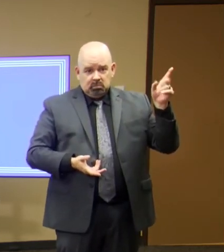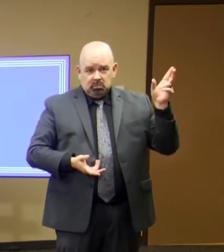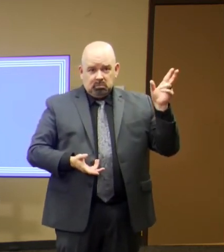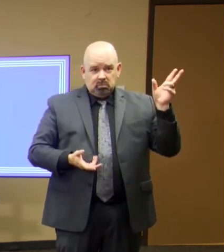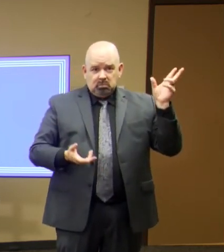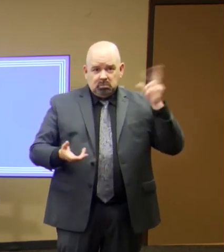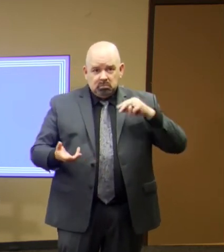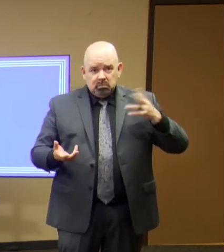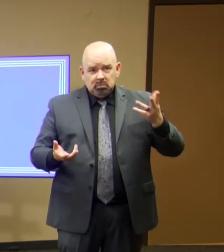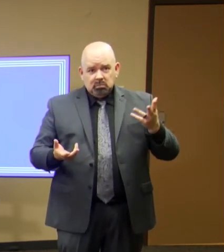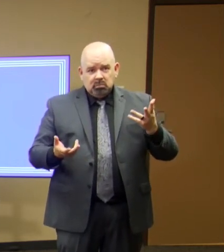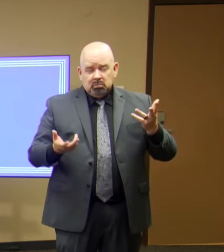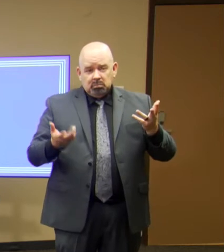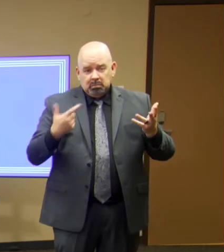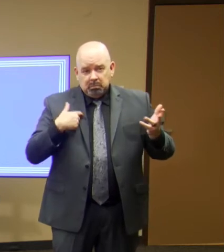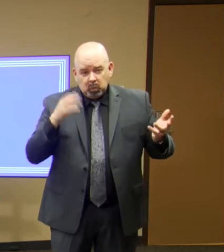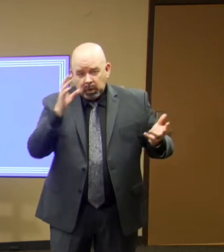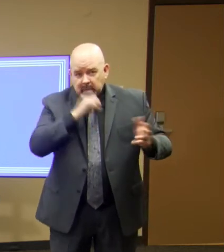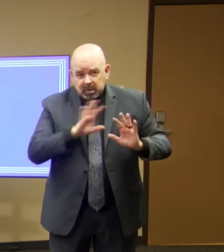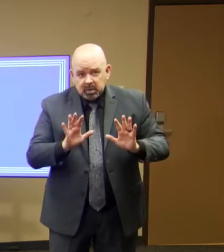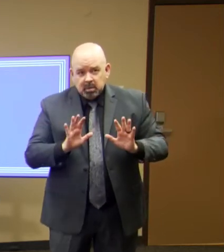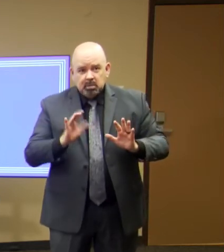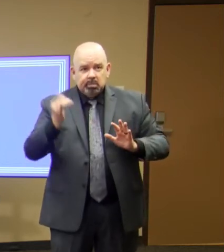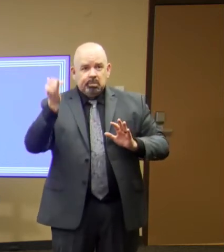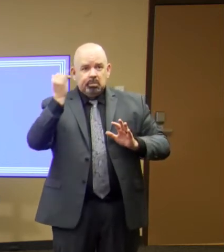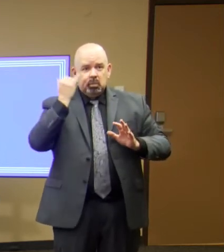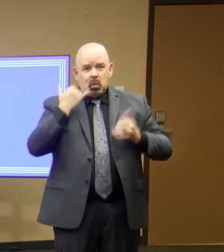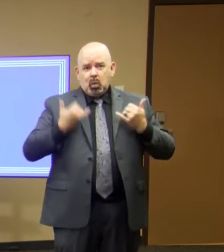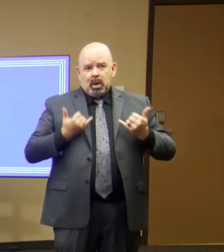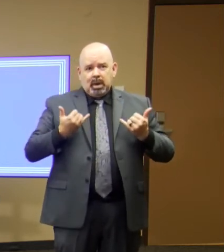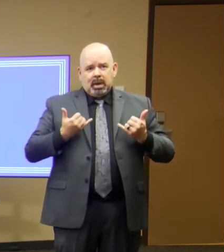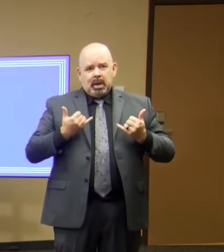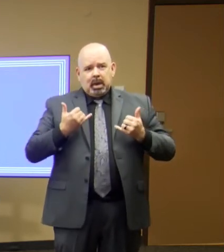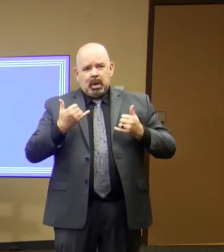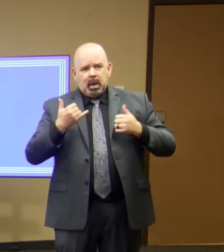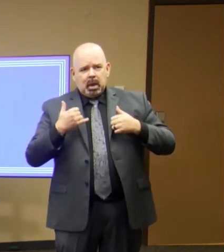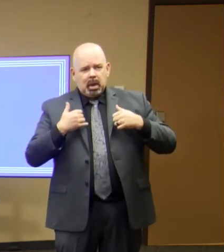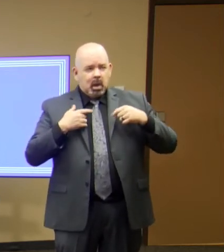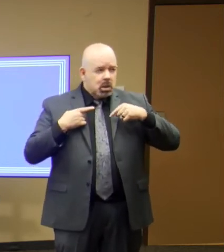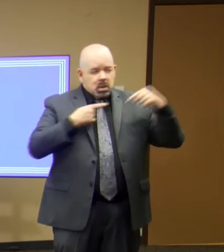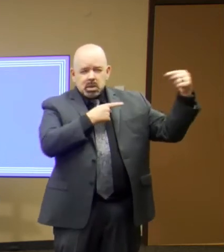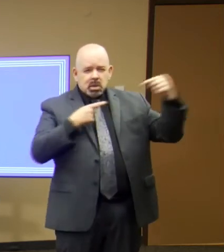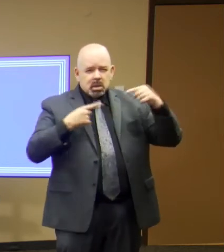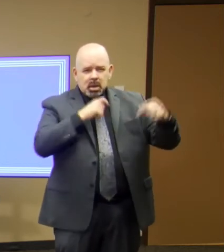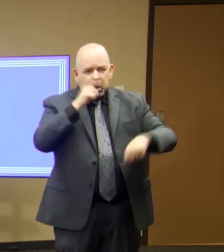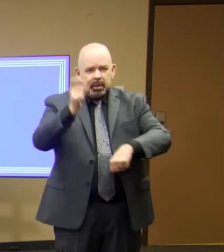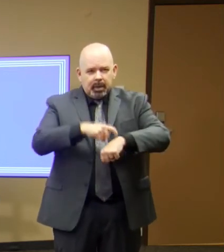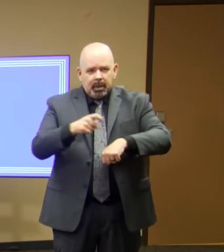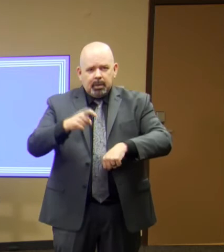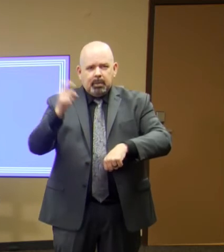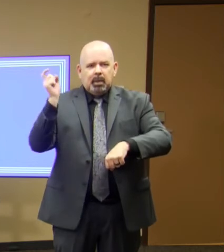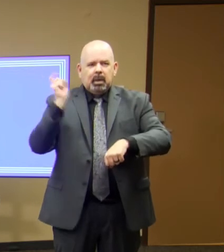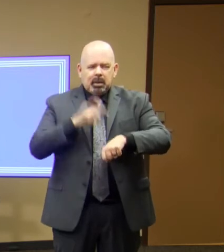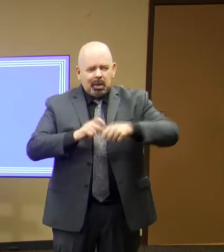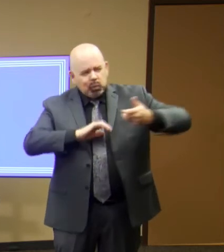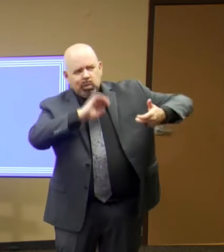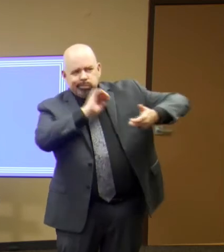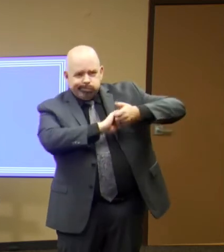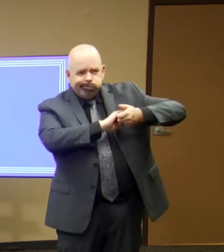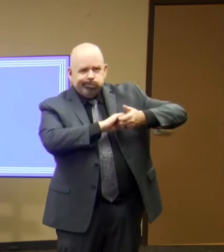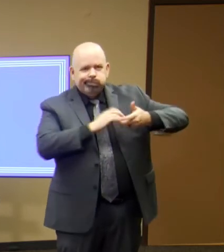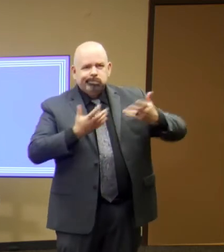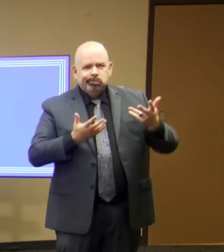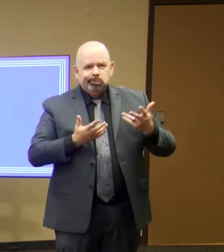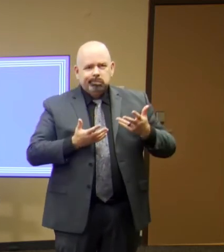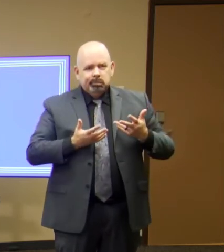that. But now is not a time for politics. Now is a time for us to work together. And we need to follow what these doctors are saying, right?